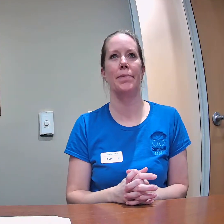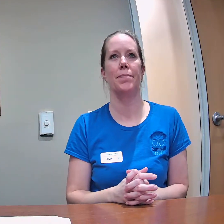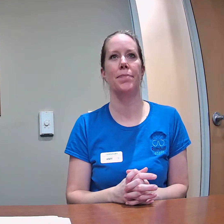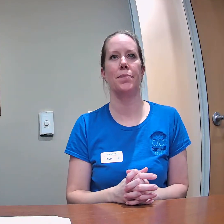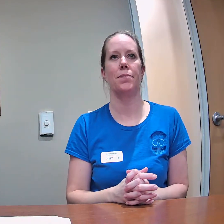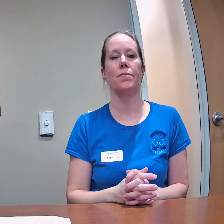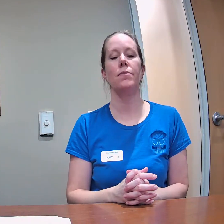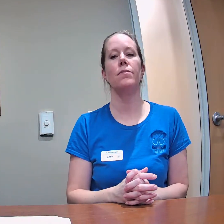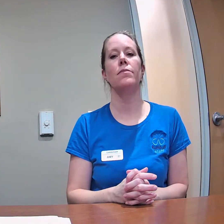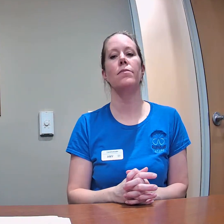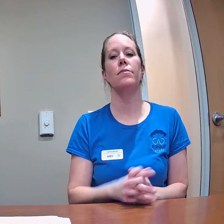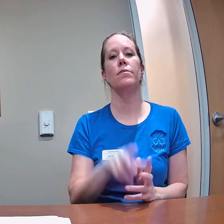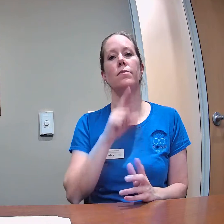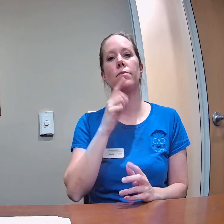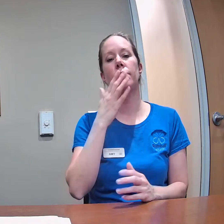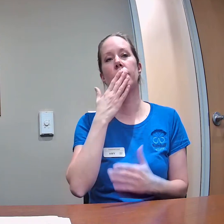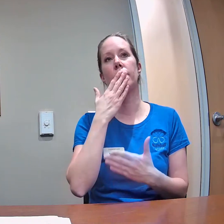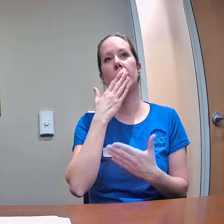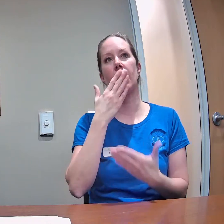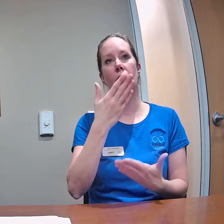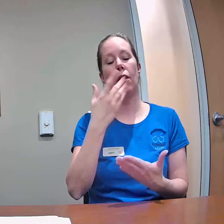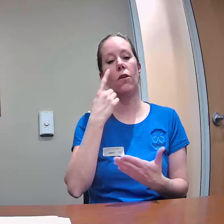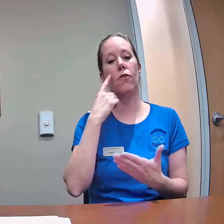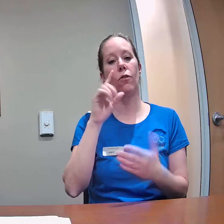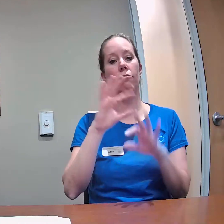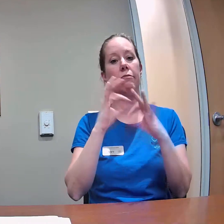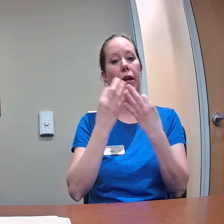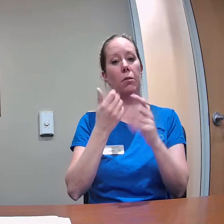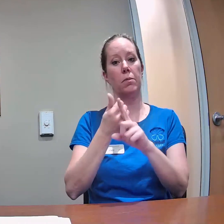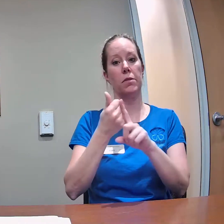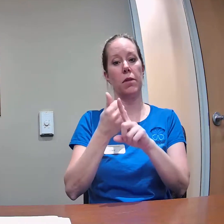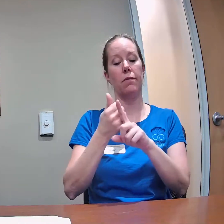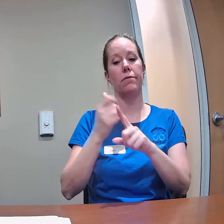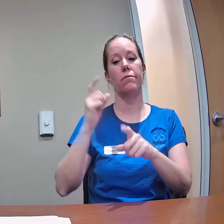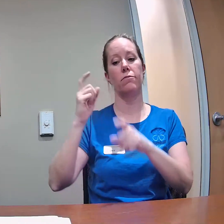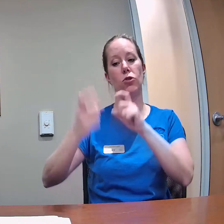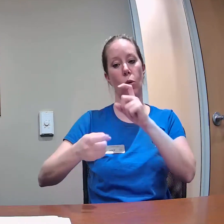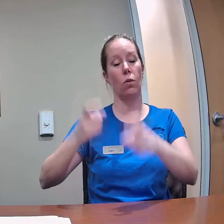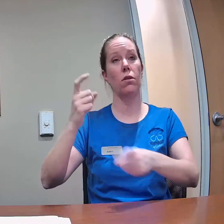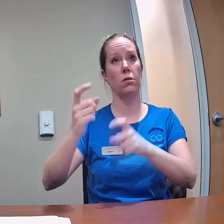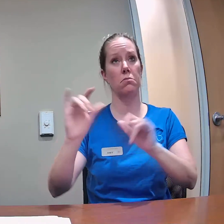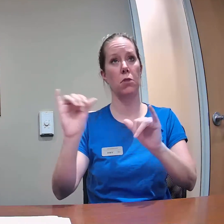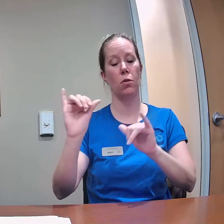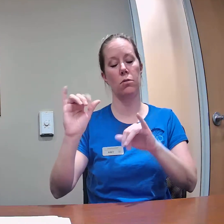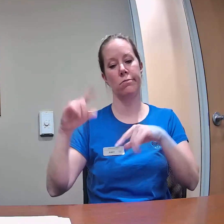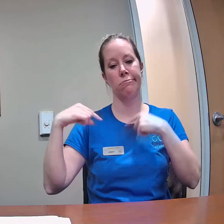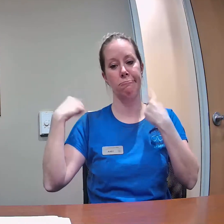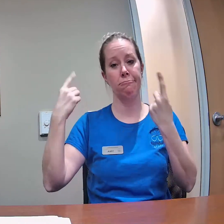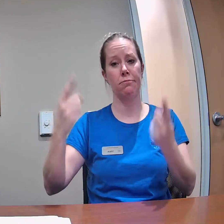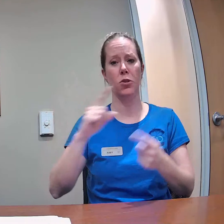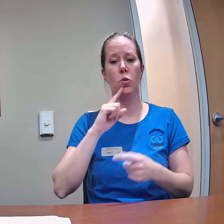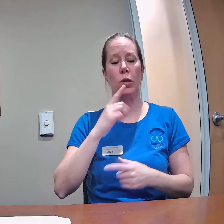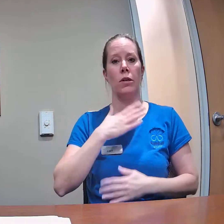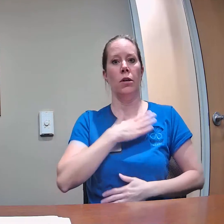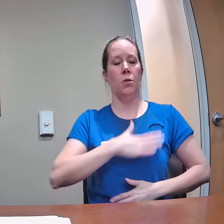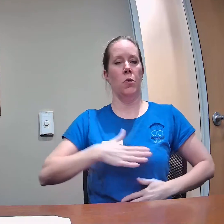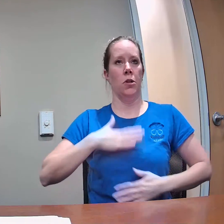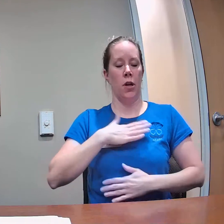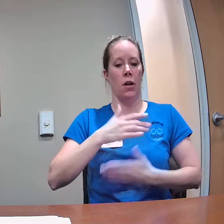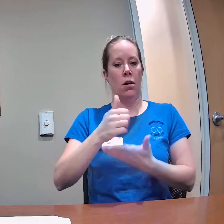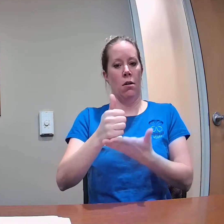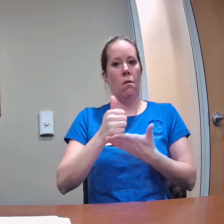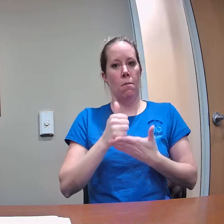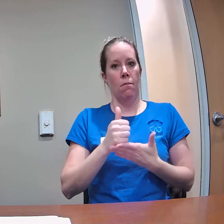And just thank you to those of you who have already donated. That's greatly appreciated and really helps us a lot in being